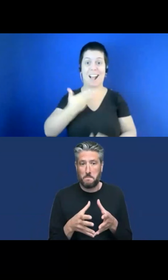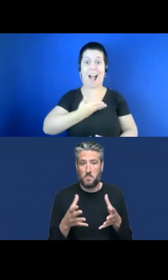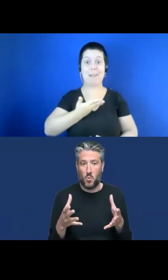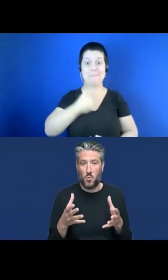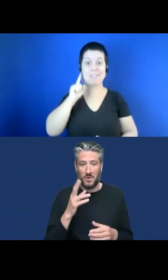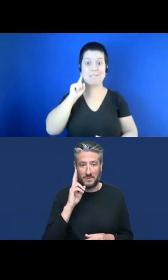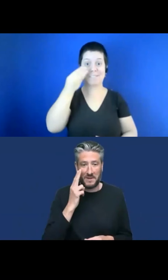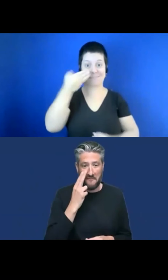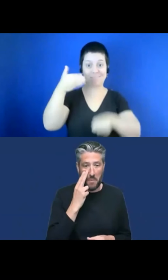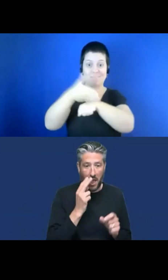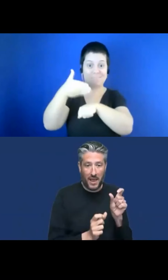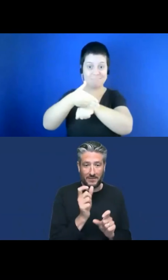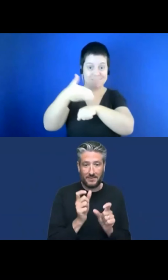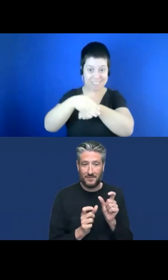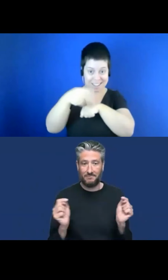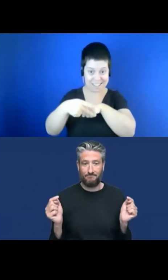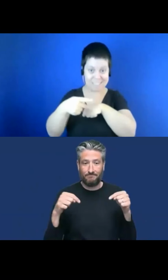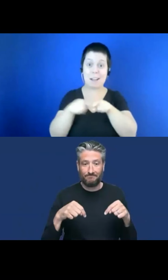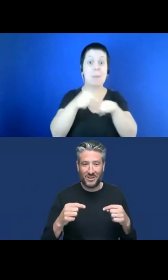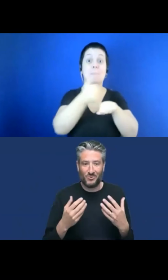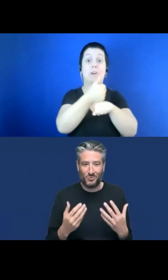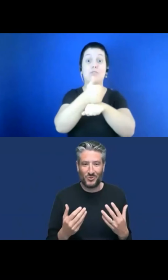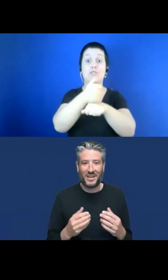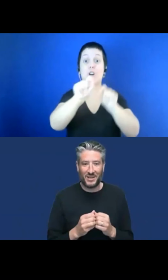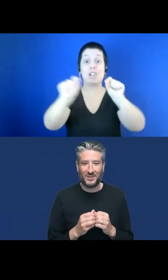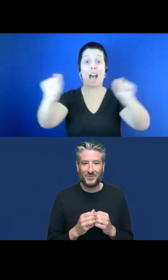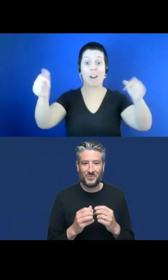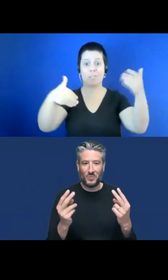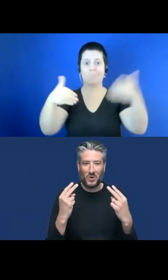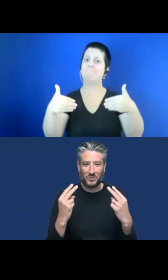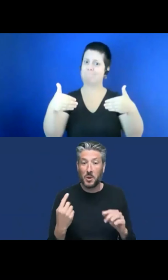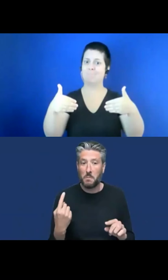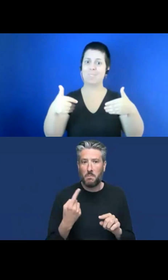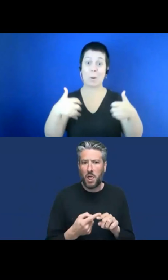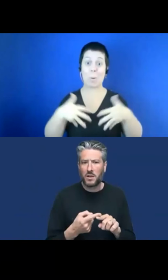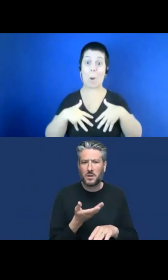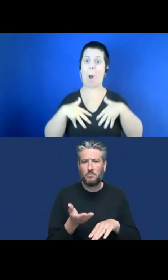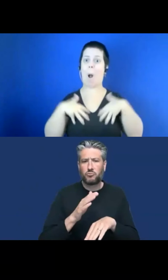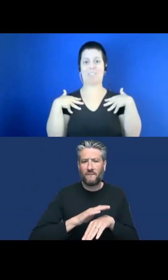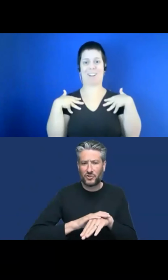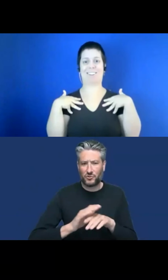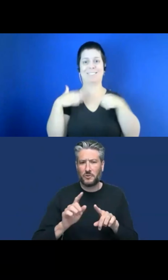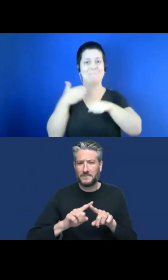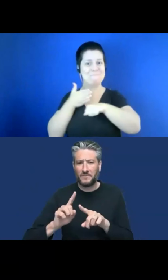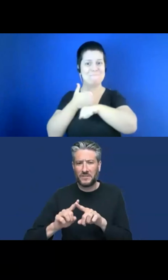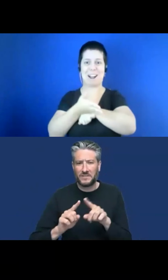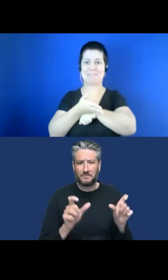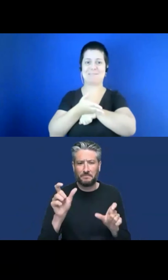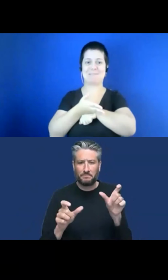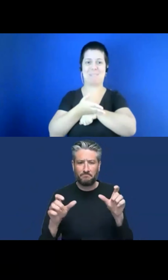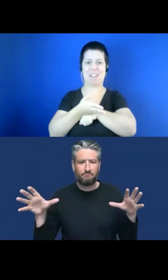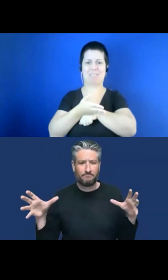different professionals. So I have to say it's quite an honor to be a part of such